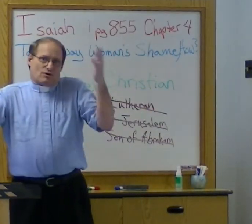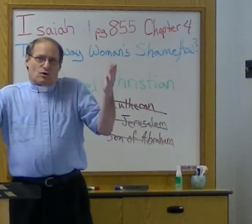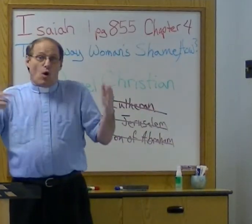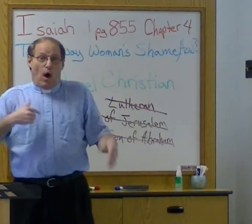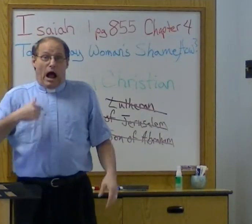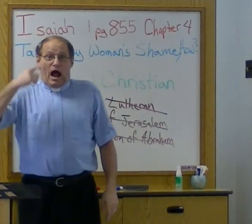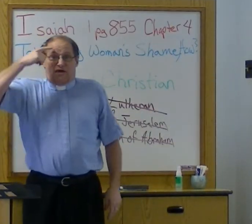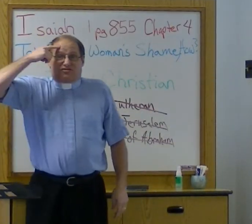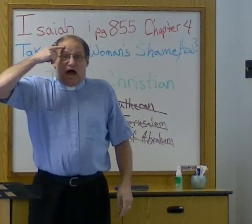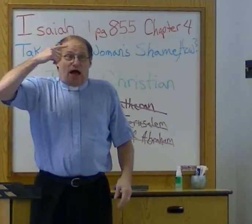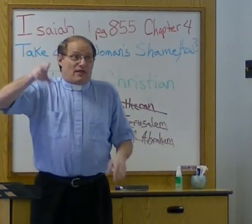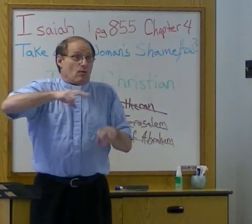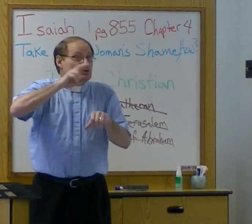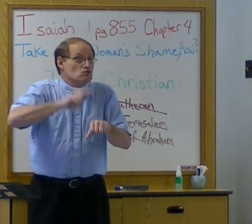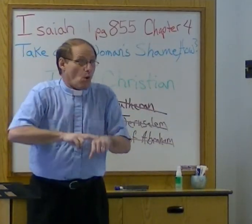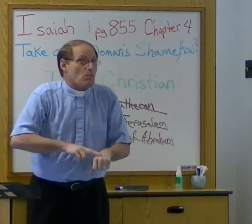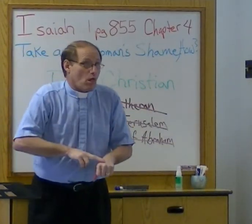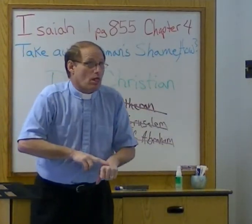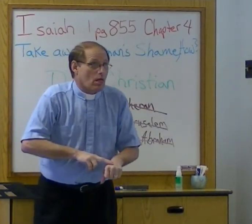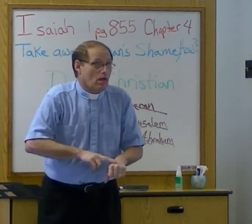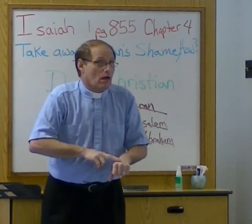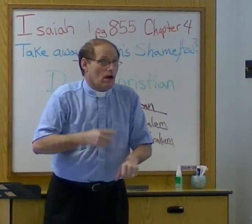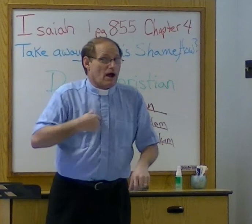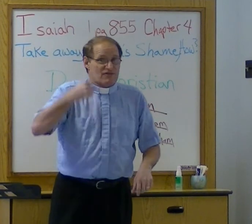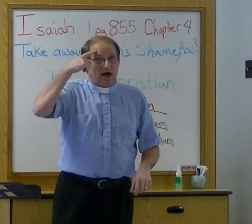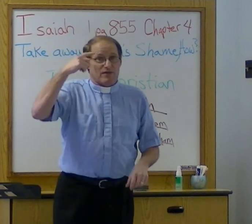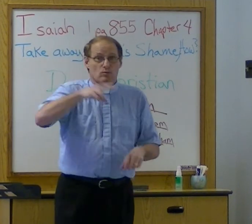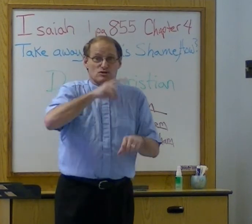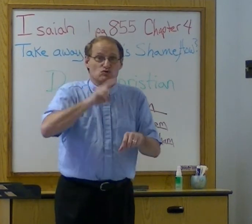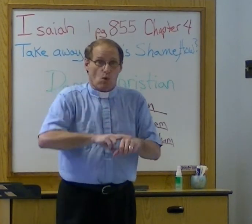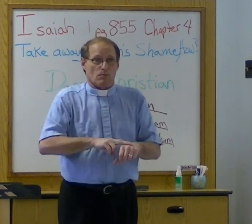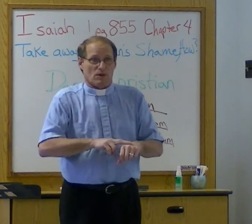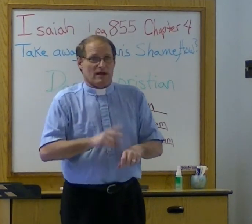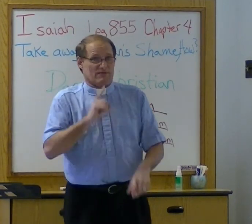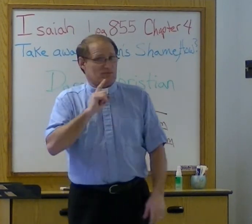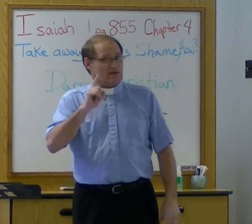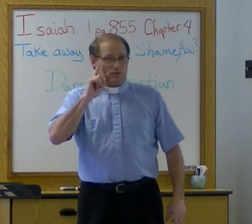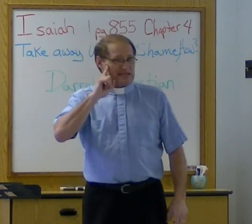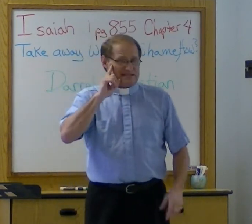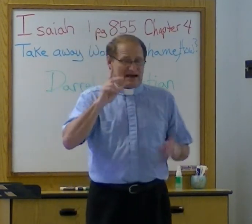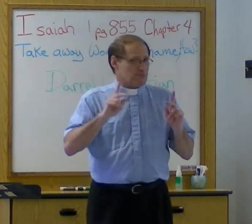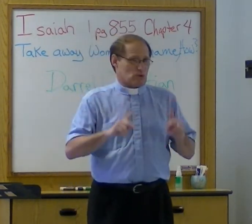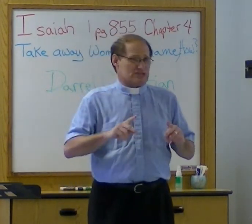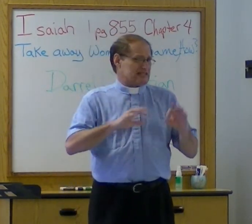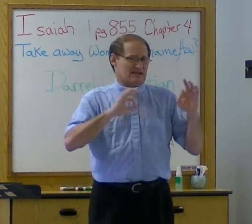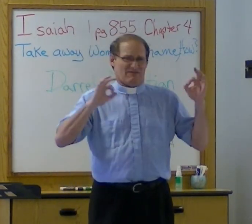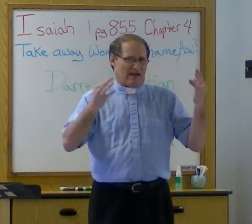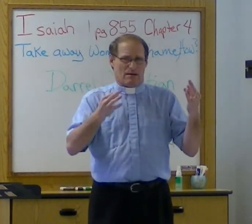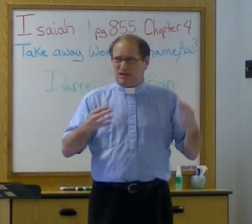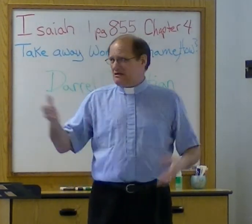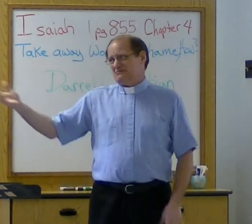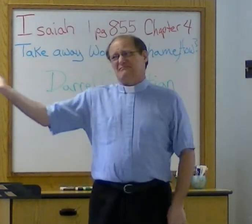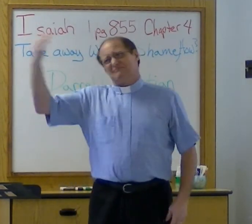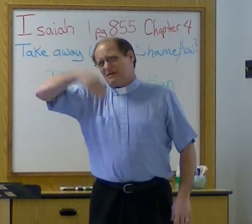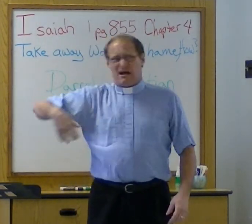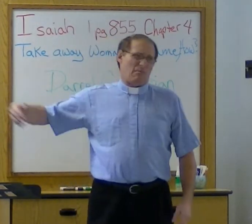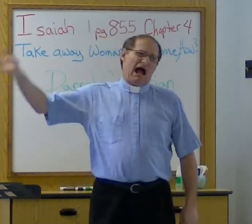I don't know. I thought that was normal. I thought it was normal if there was a deaf person in the family. Come